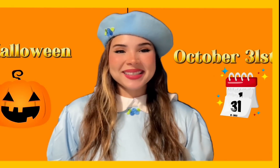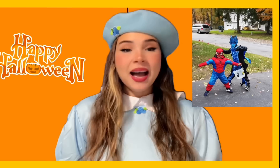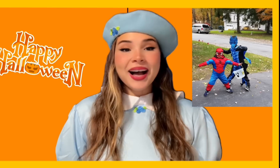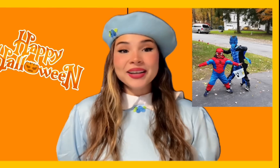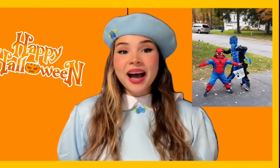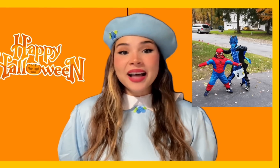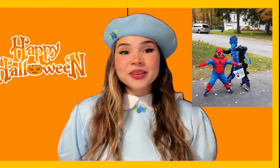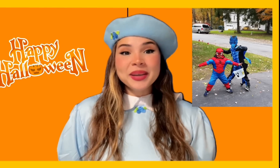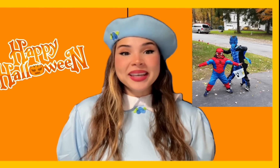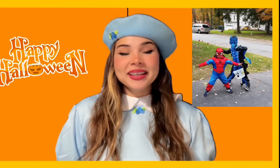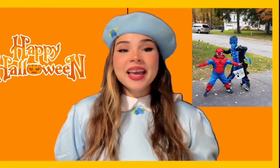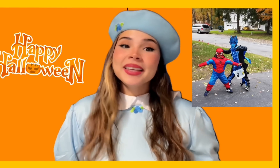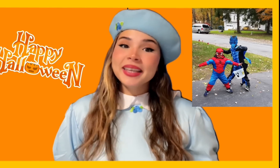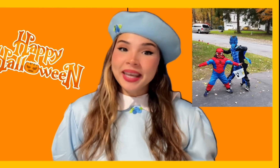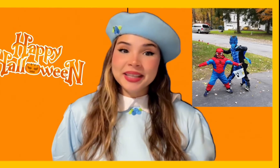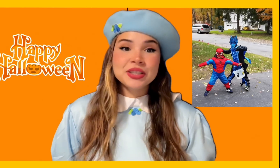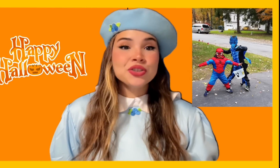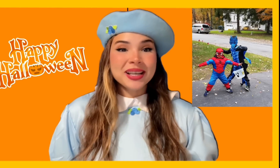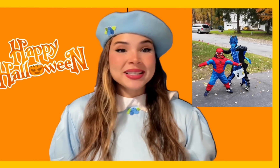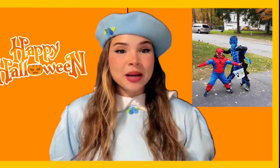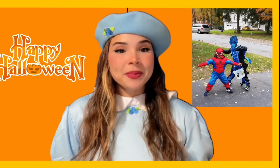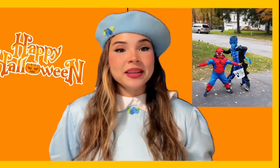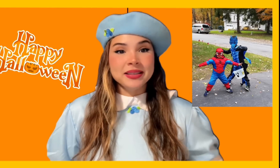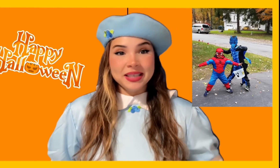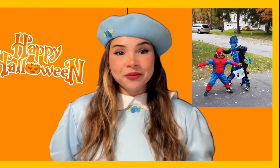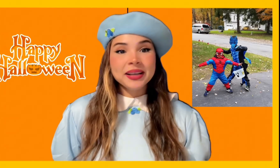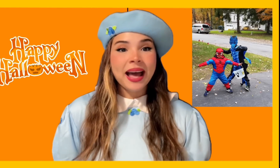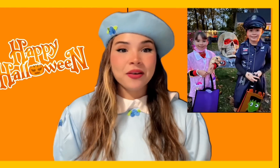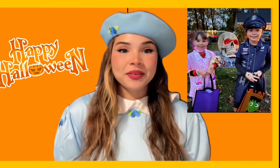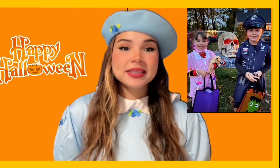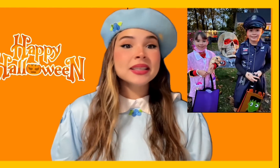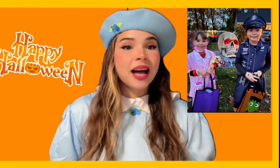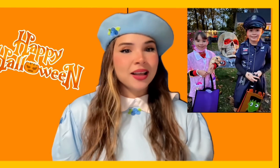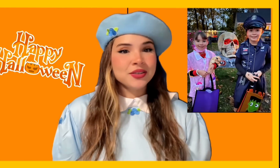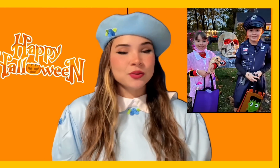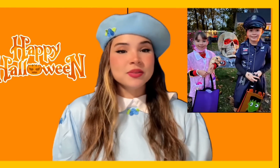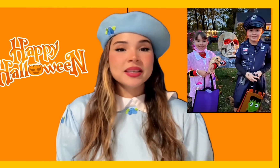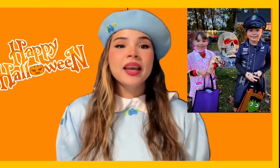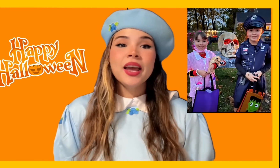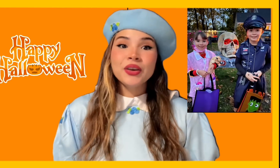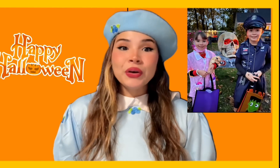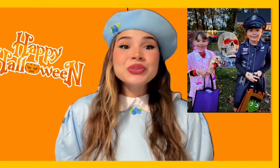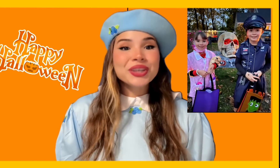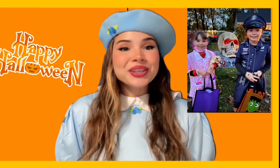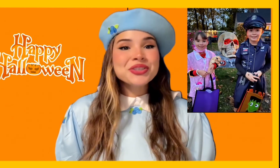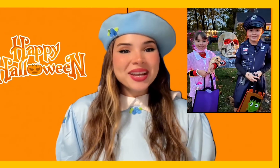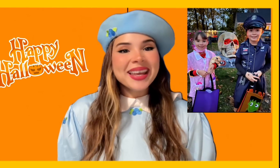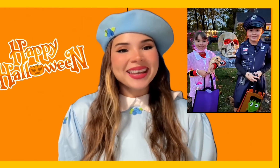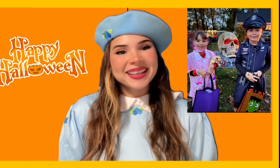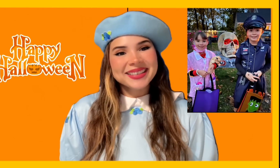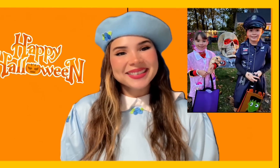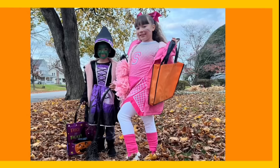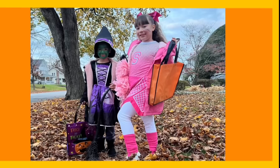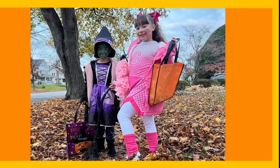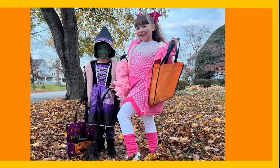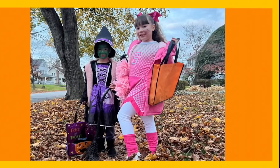On Halloween, kids dress up in different outfits and costumes and go trick-or-treating.